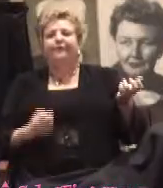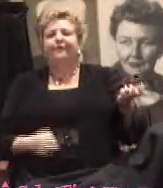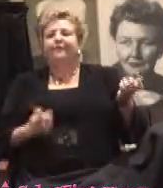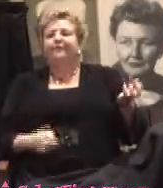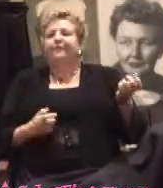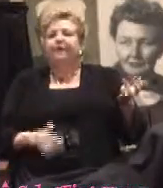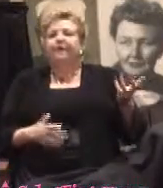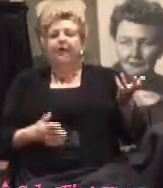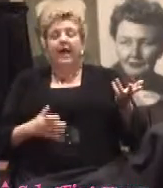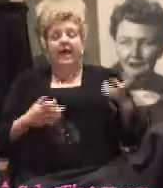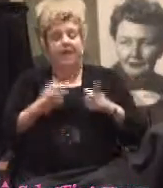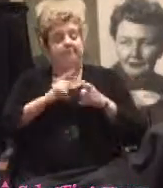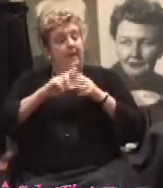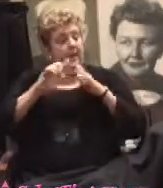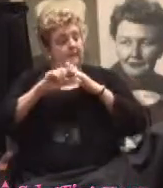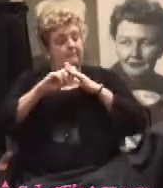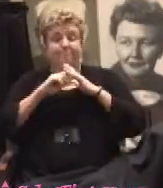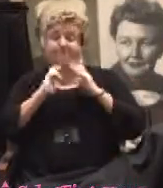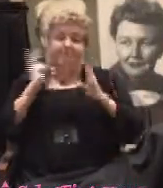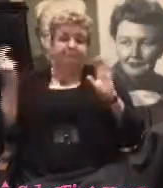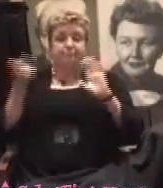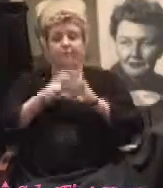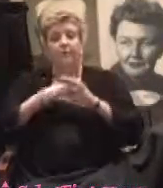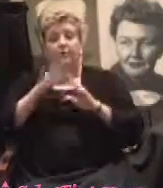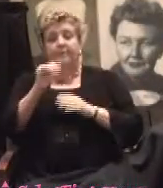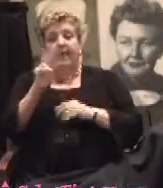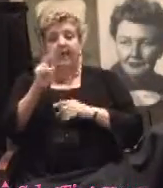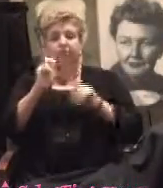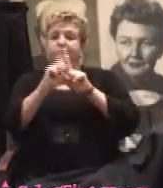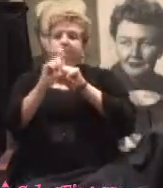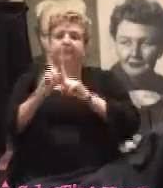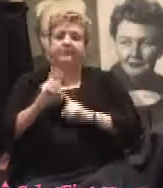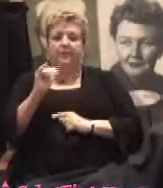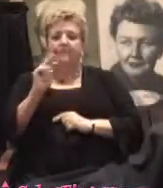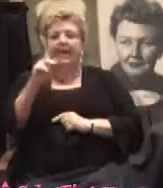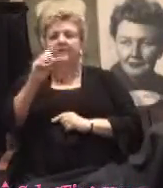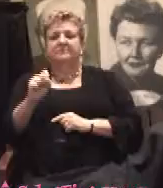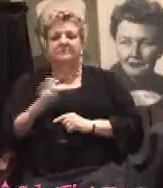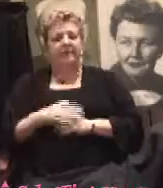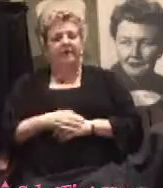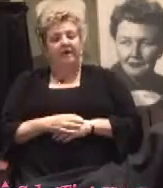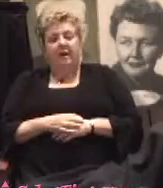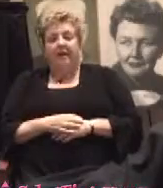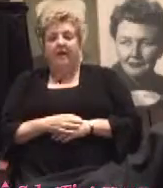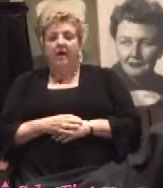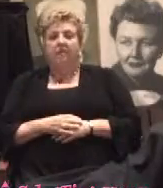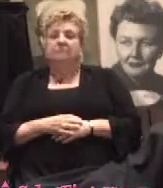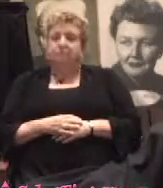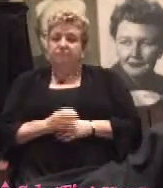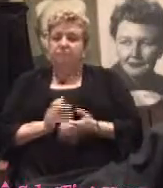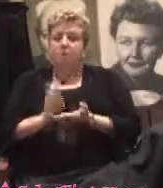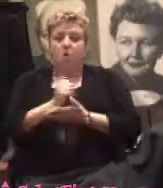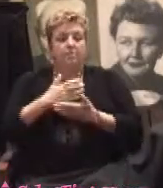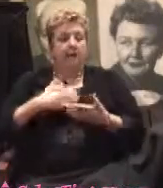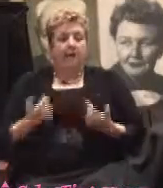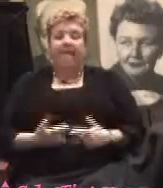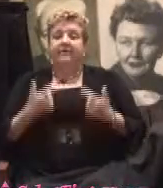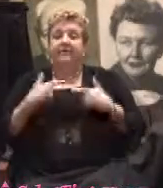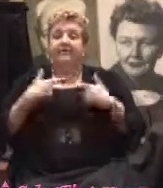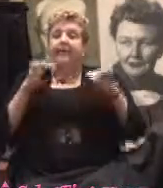And I went on the road with a rock and roll band, with many rock and roll bands. And I made my living playing music for a long time. And